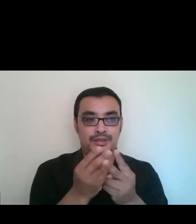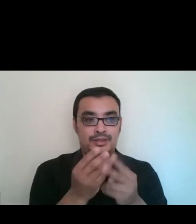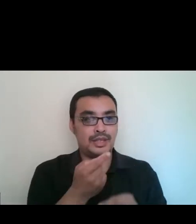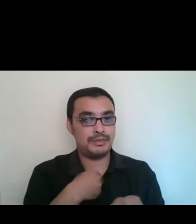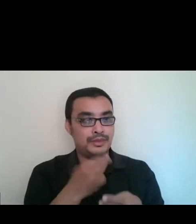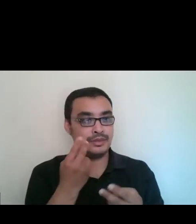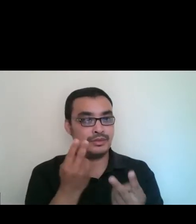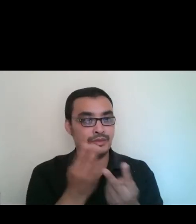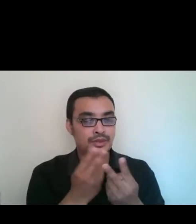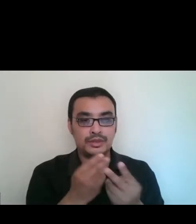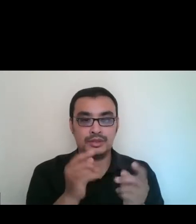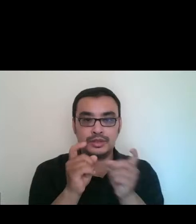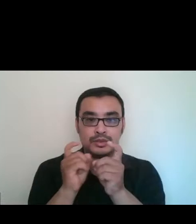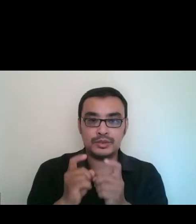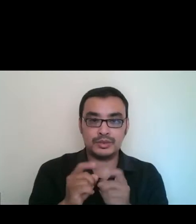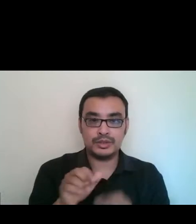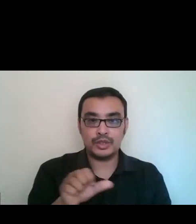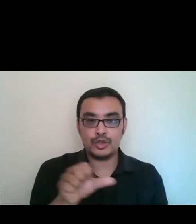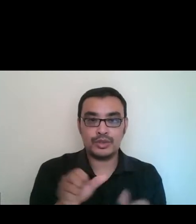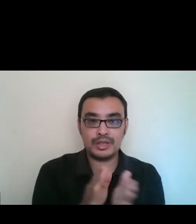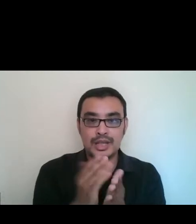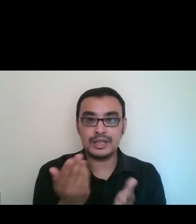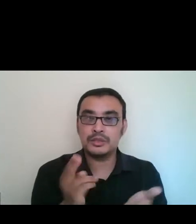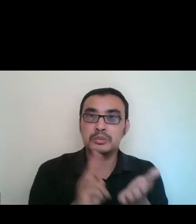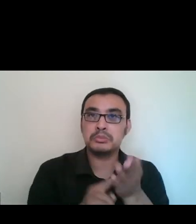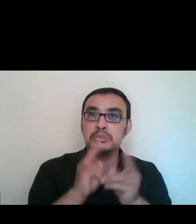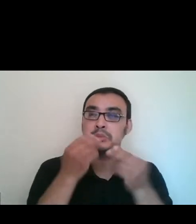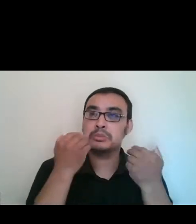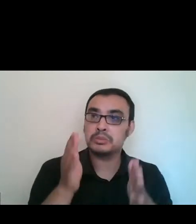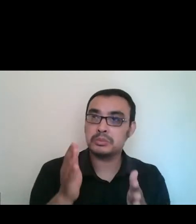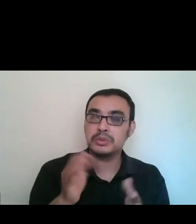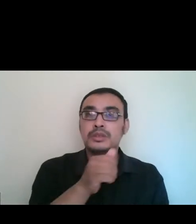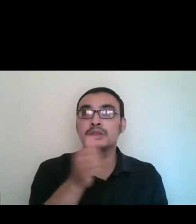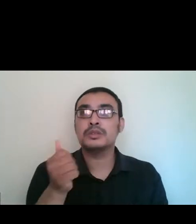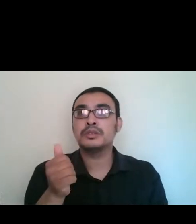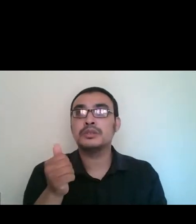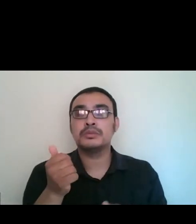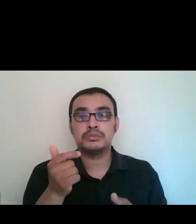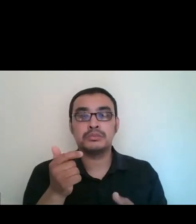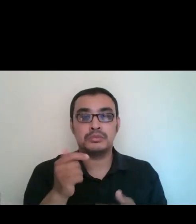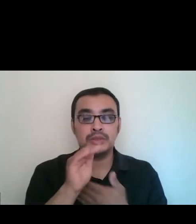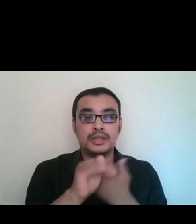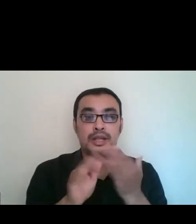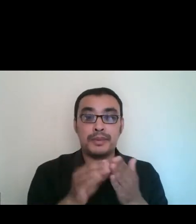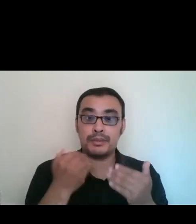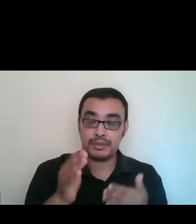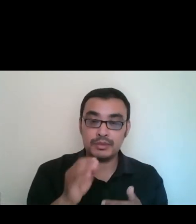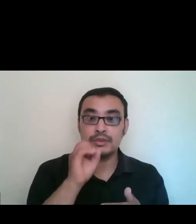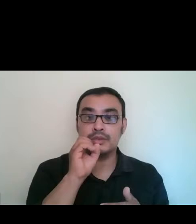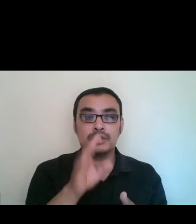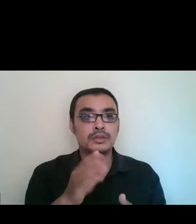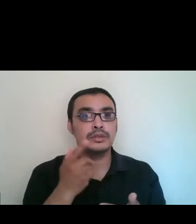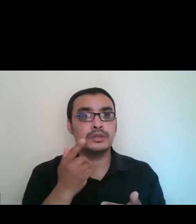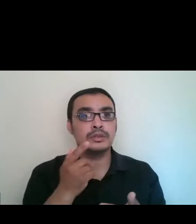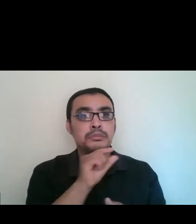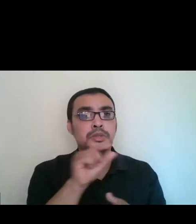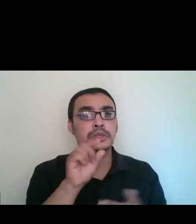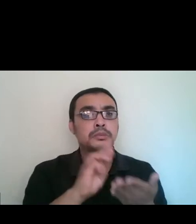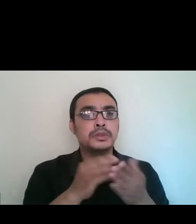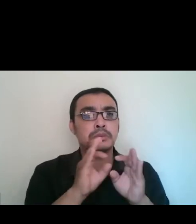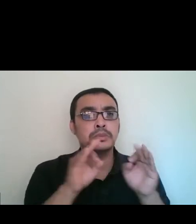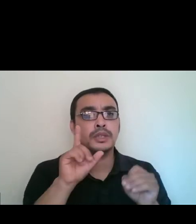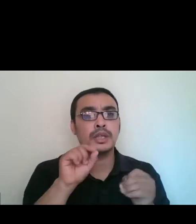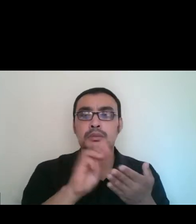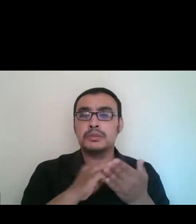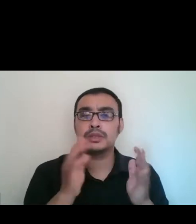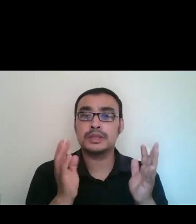two-day discussion about the indigenous more, and then also for an Asia perspective. So what is the our composition for diversity? I'm